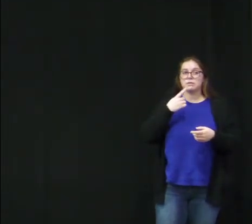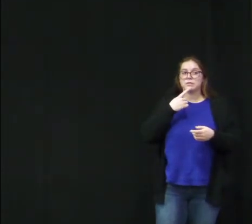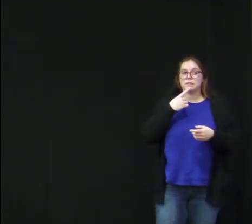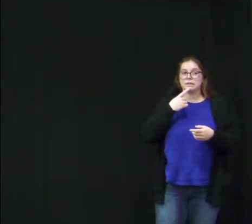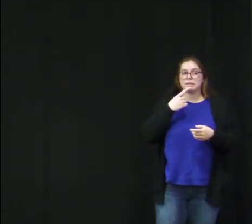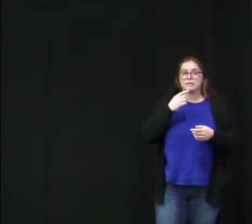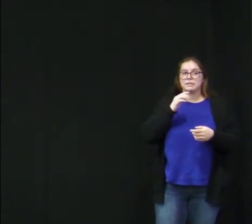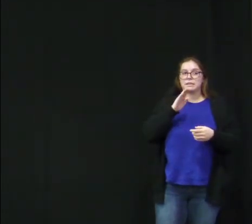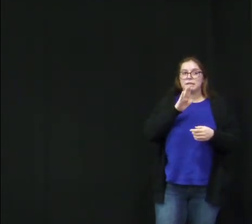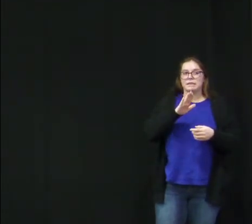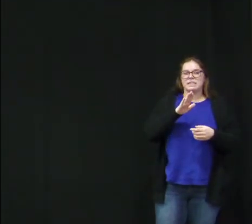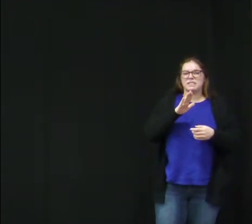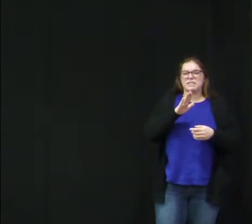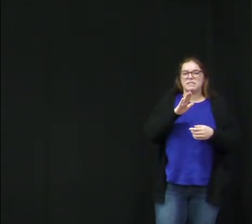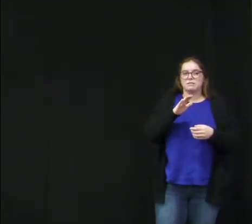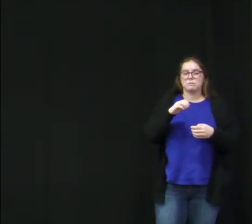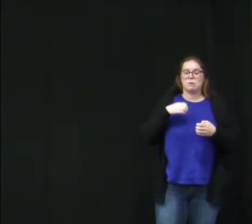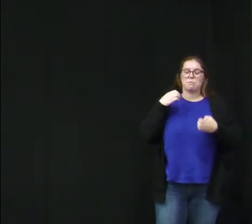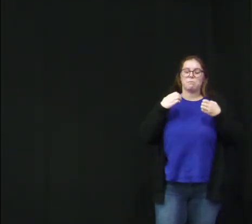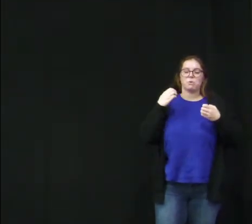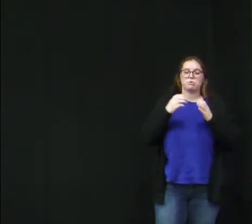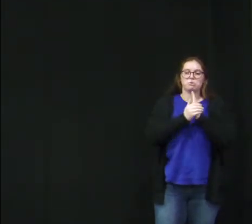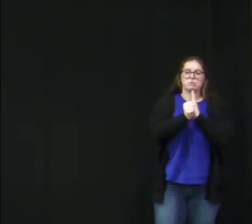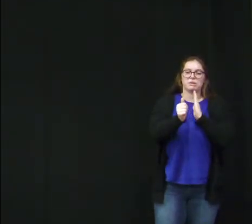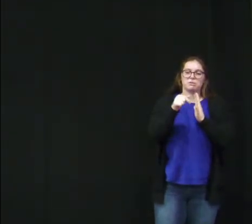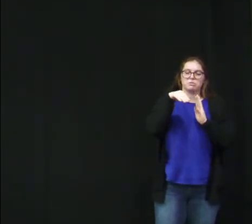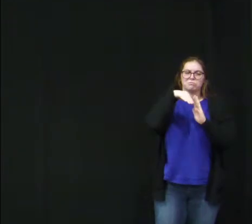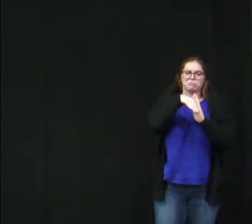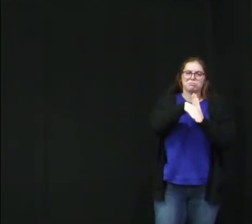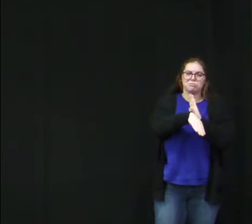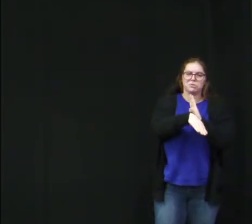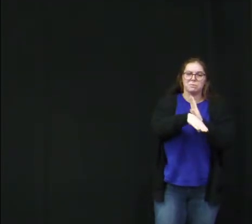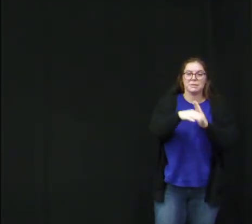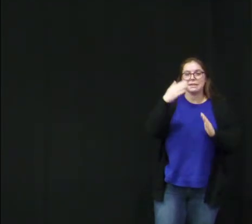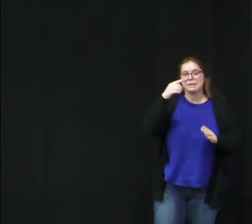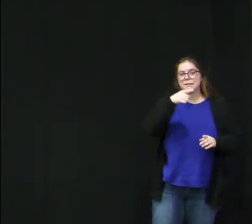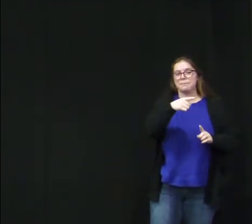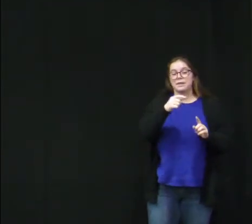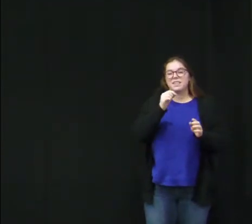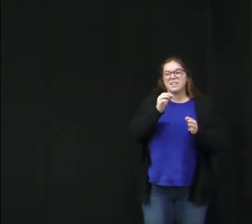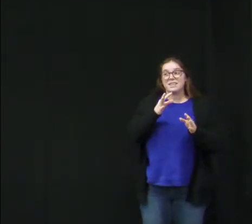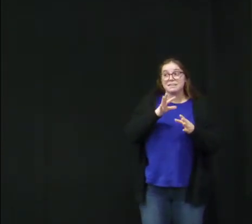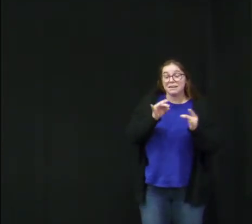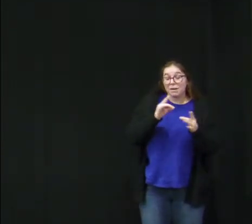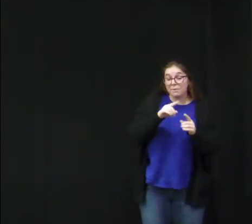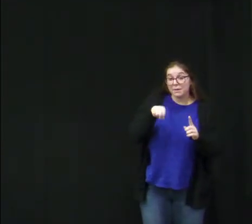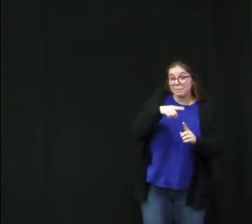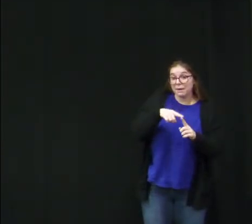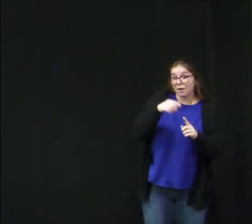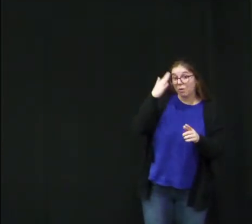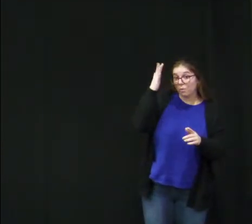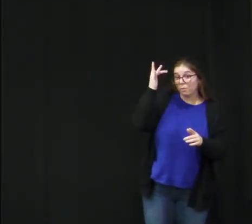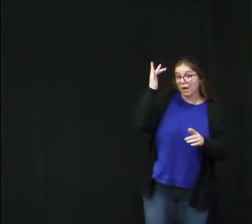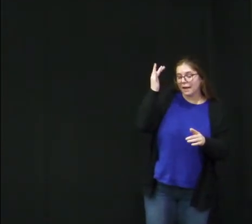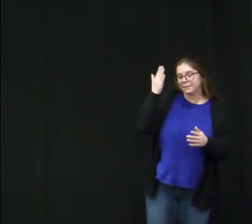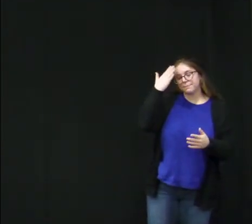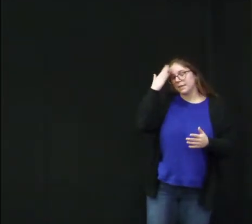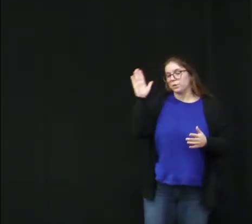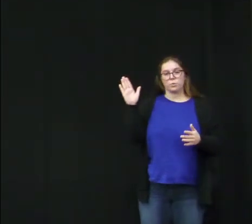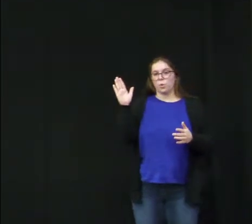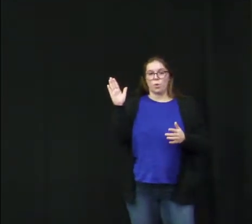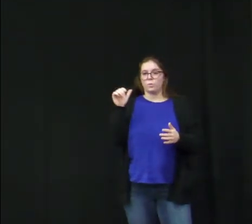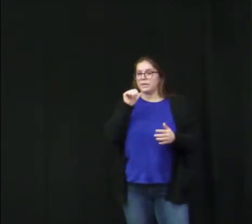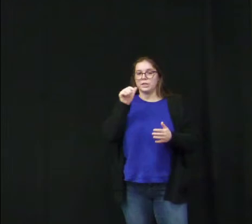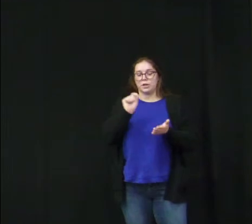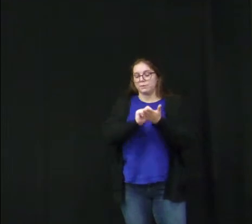social skills, but it doesn't say how they know he has those strengths. Okay. So Like she what said they that specifically used it or says did. that he has strength in